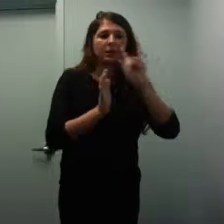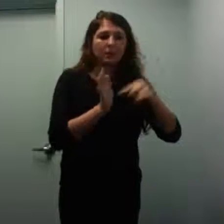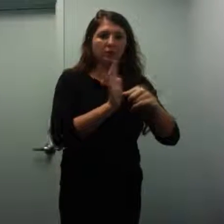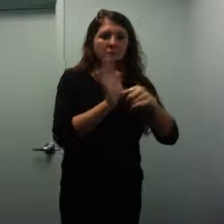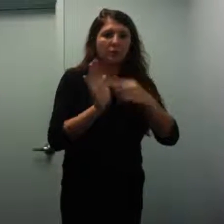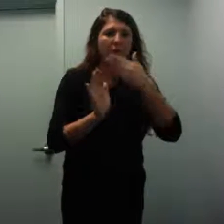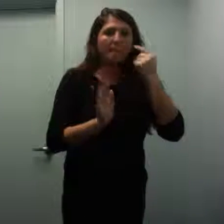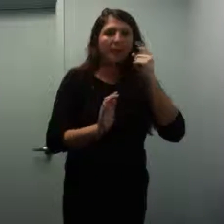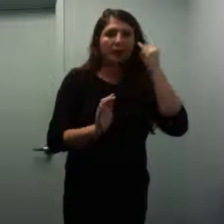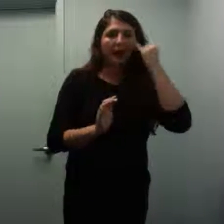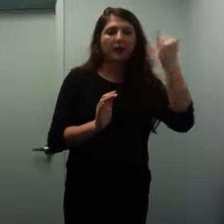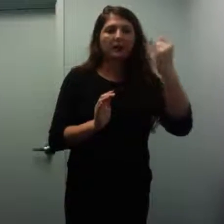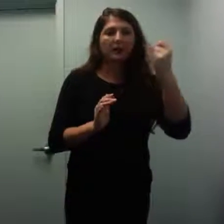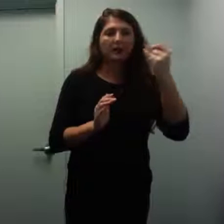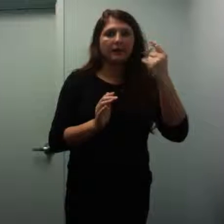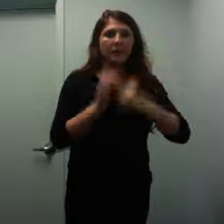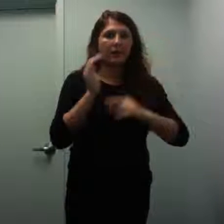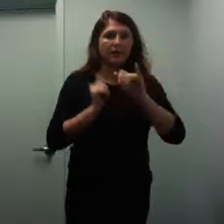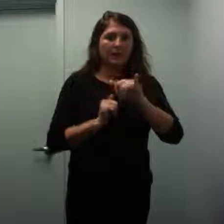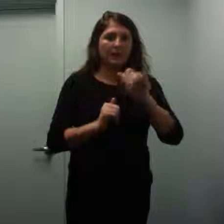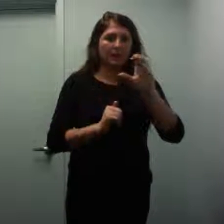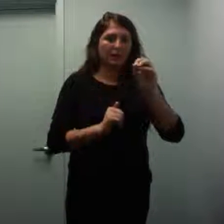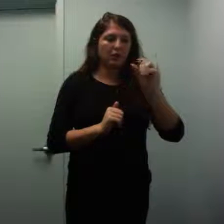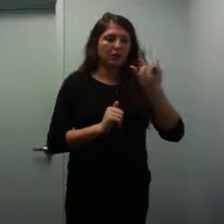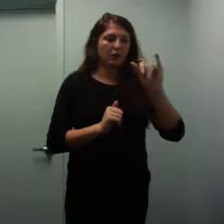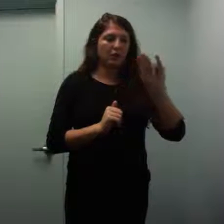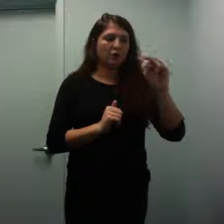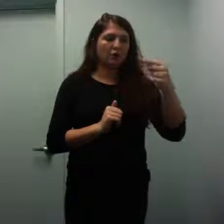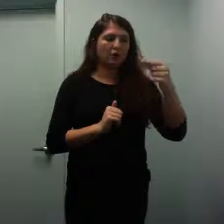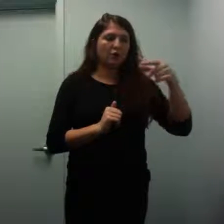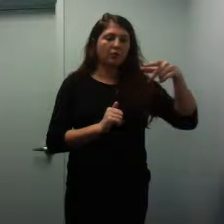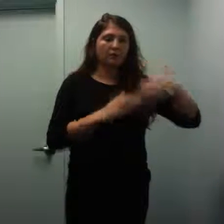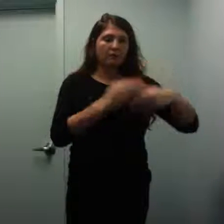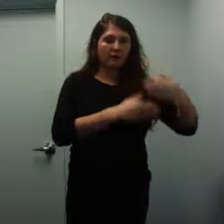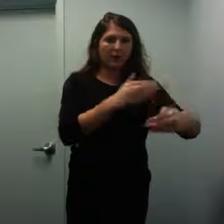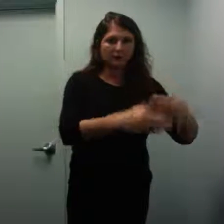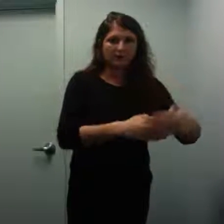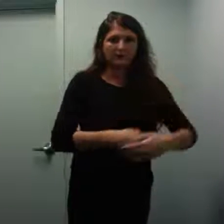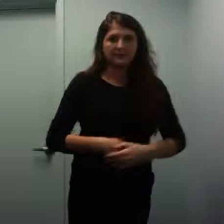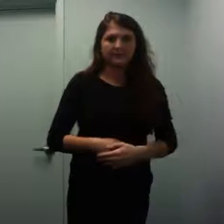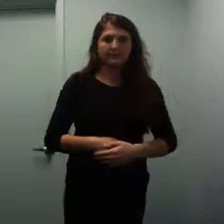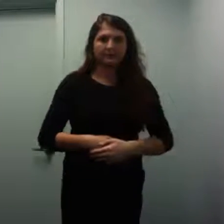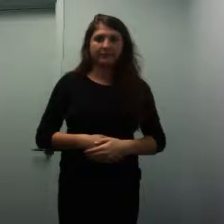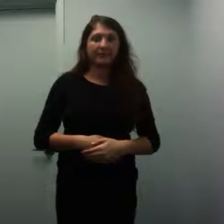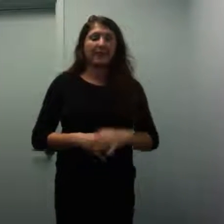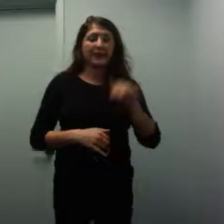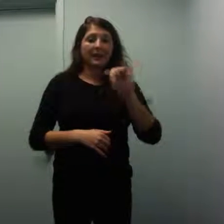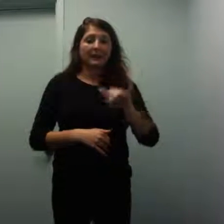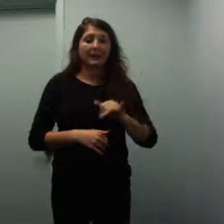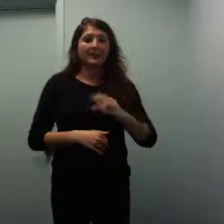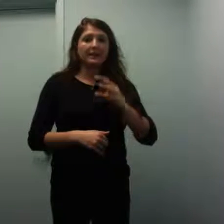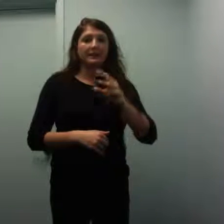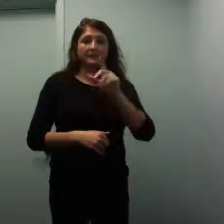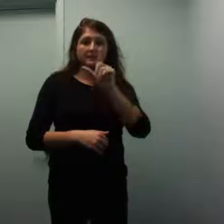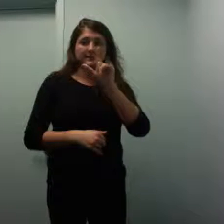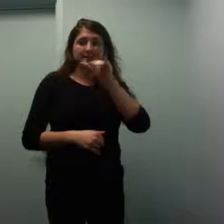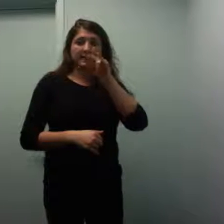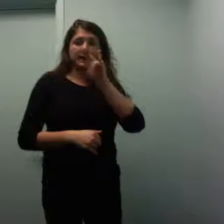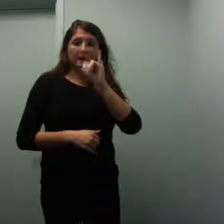process. And what you're looking at basically is taking water from its liquid phase and putting it to its